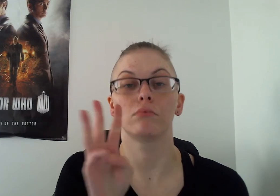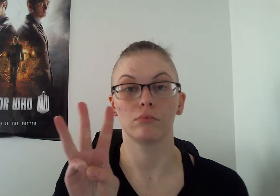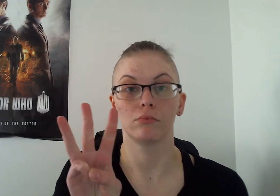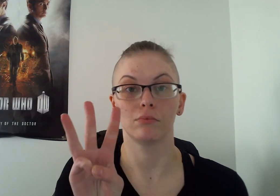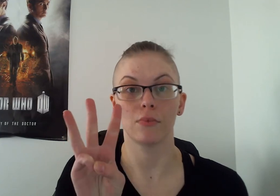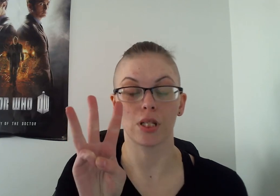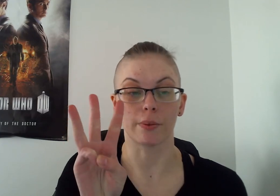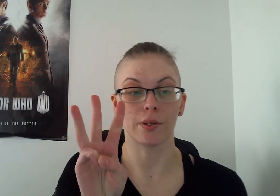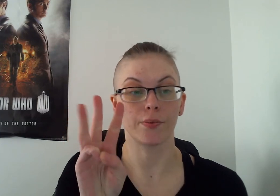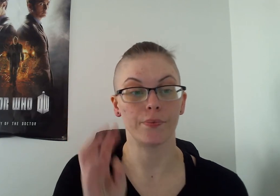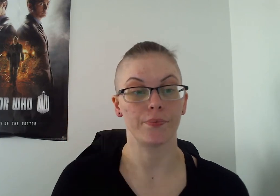W.